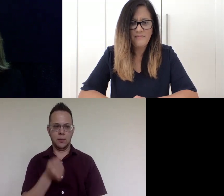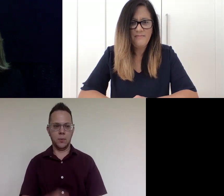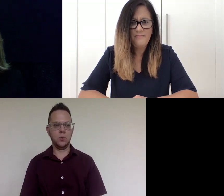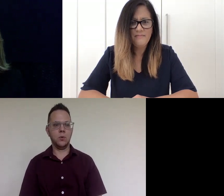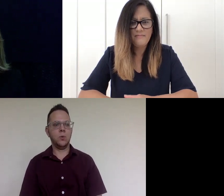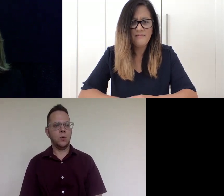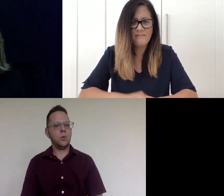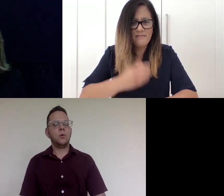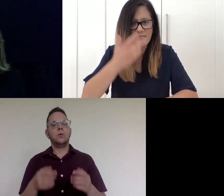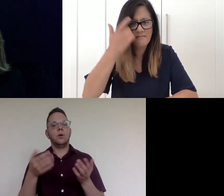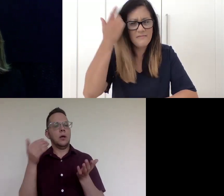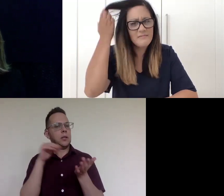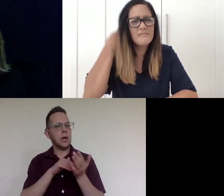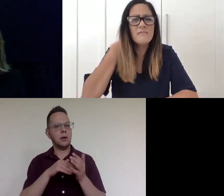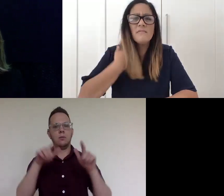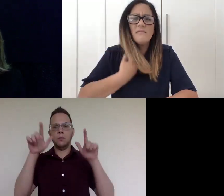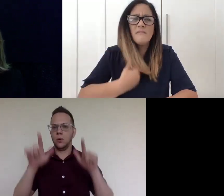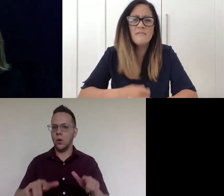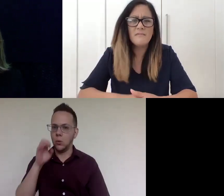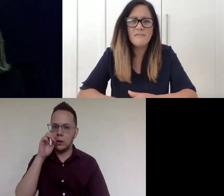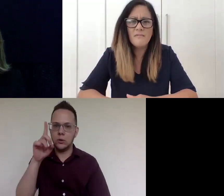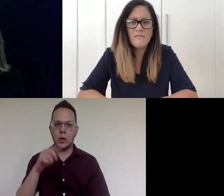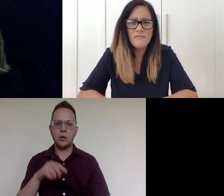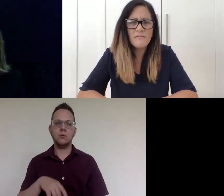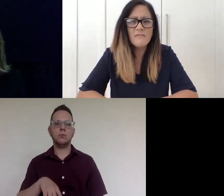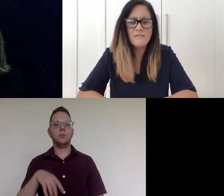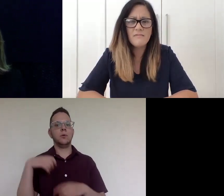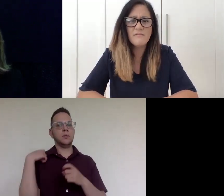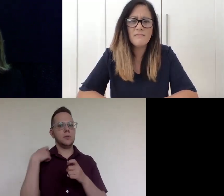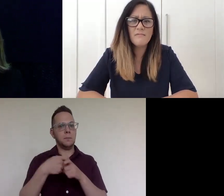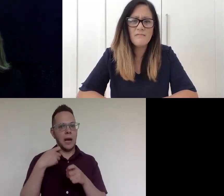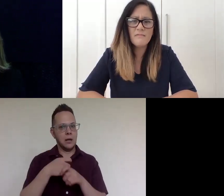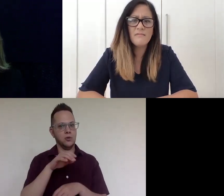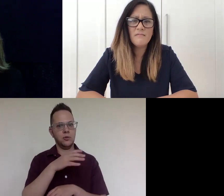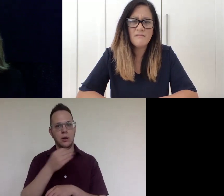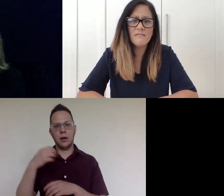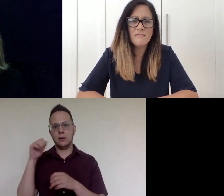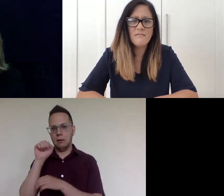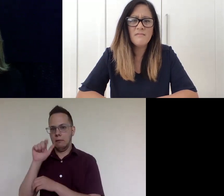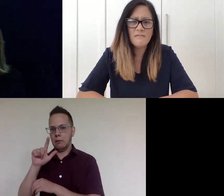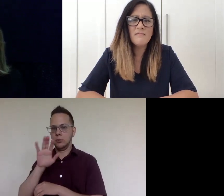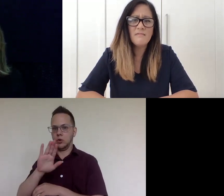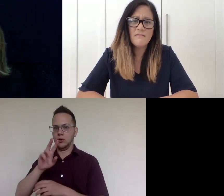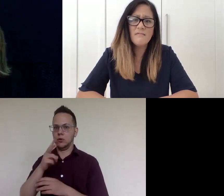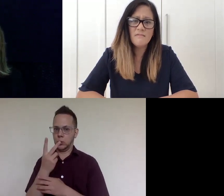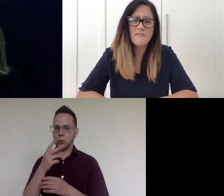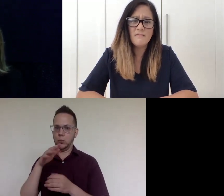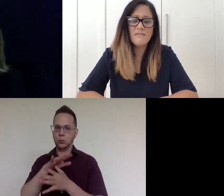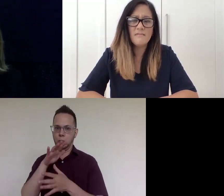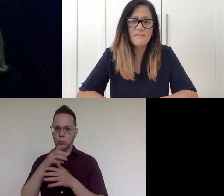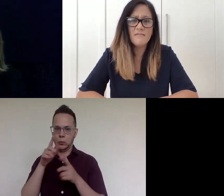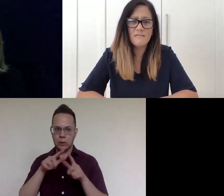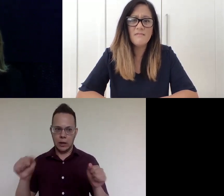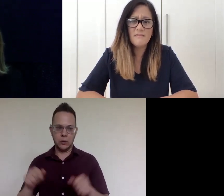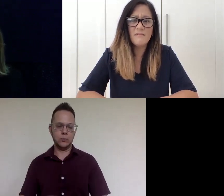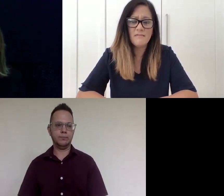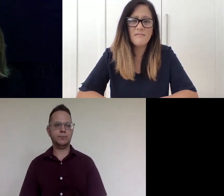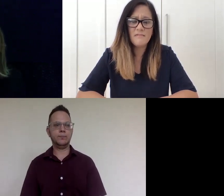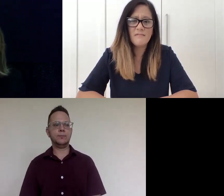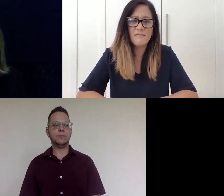And I spoke with her a little bit more. And again, she had very, very little education. She was from another